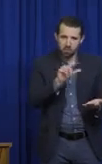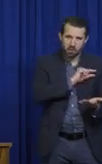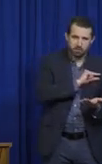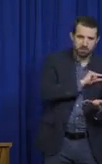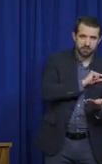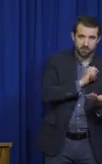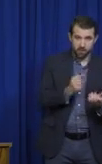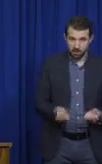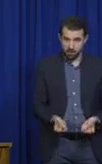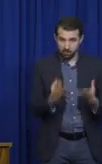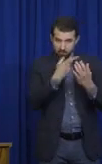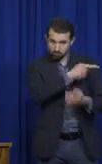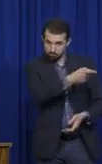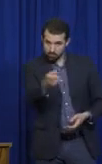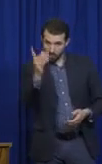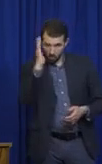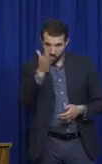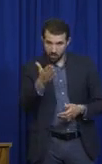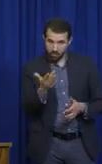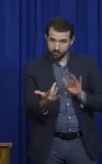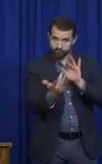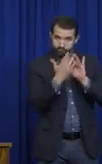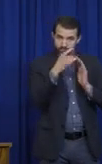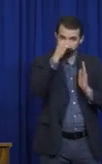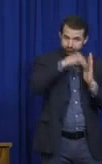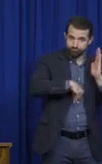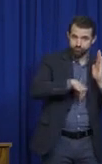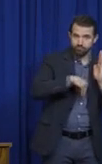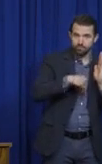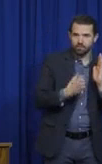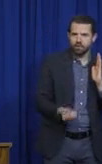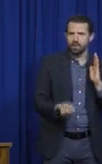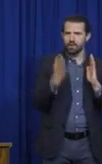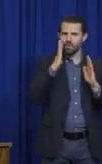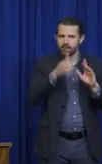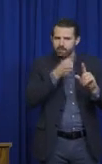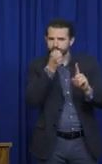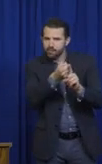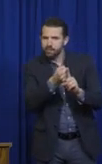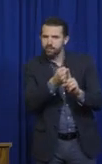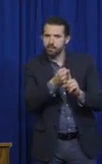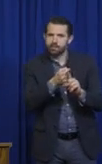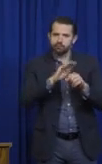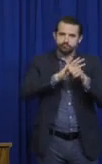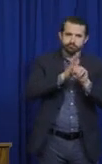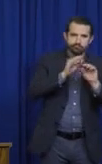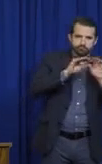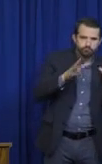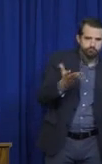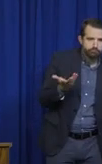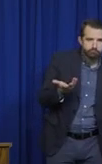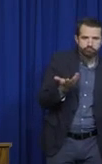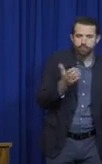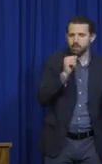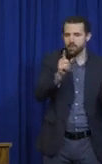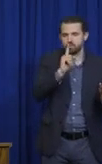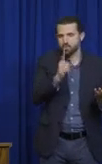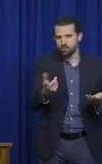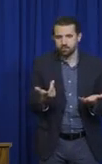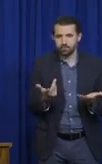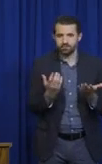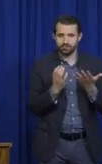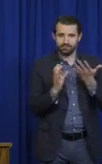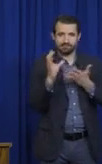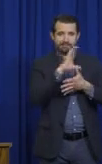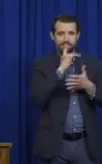many of those folks were impacted by COVID-19, because that is a piece of the criteria, is